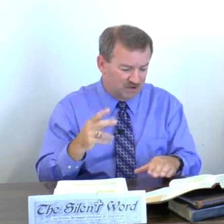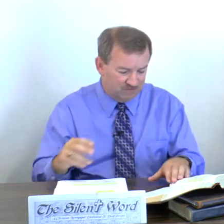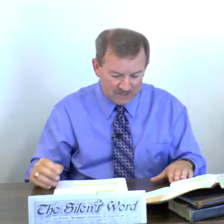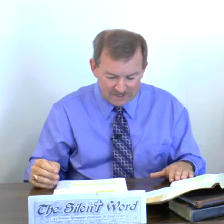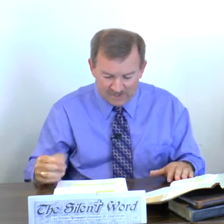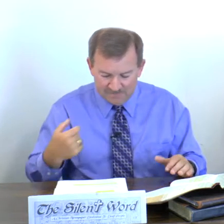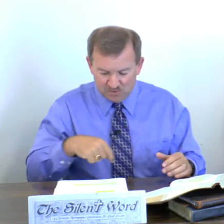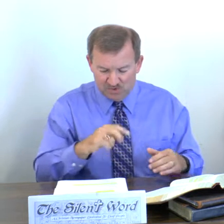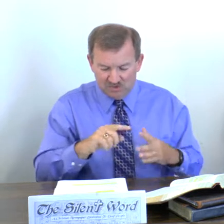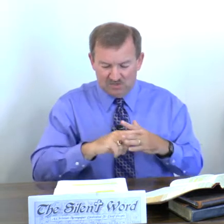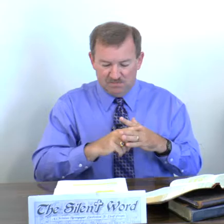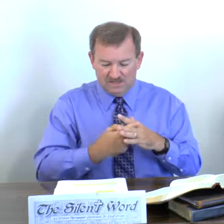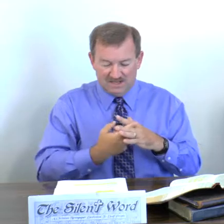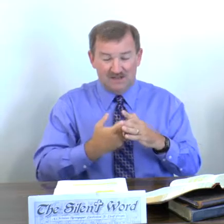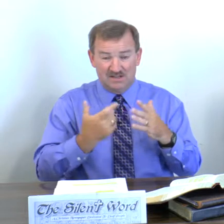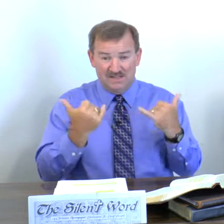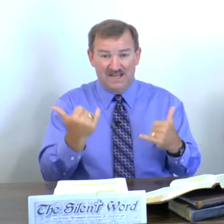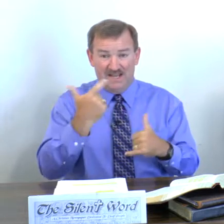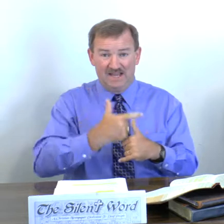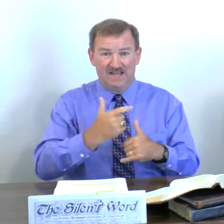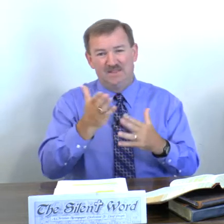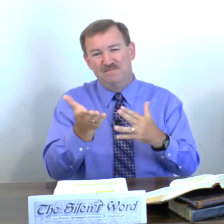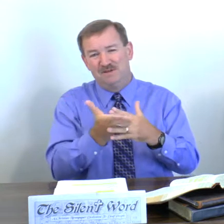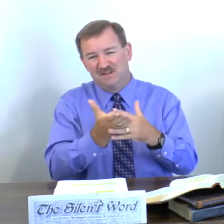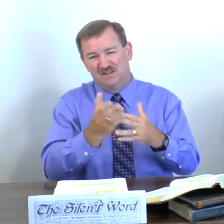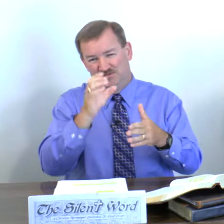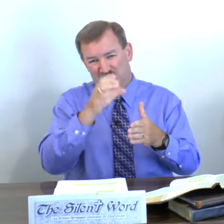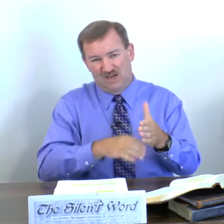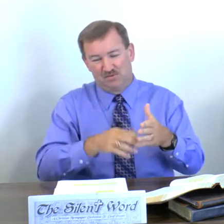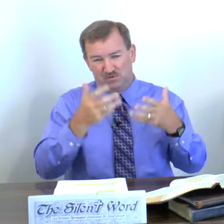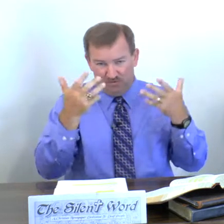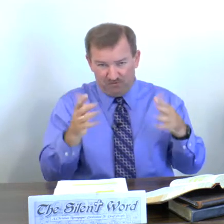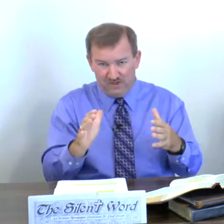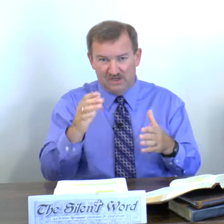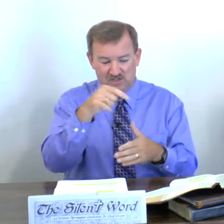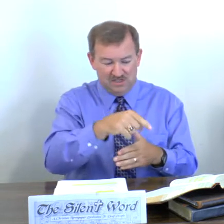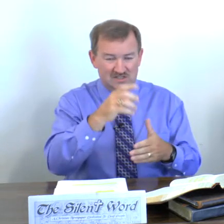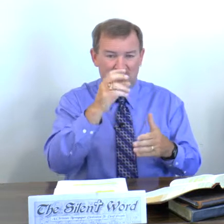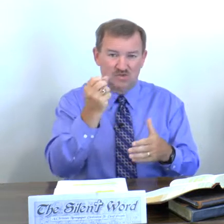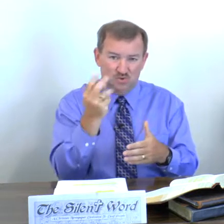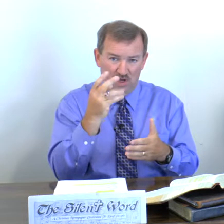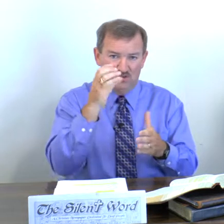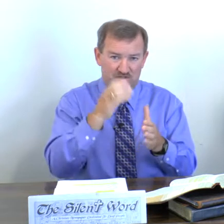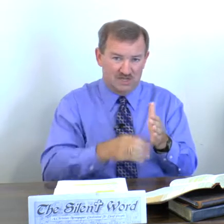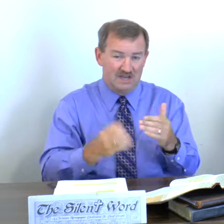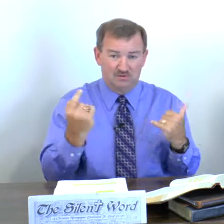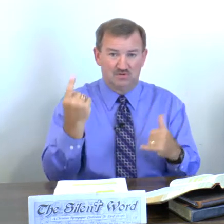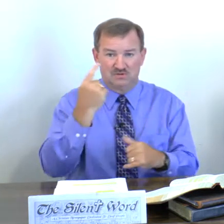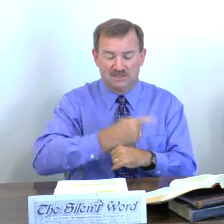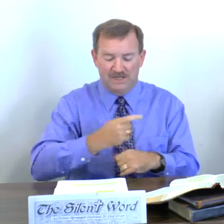12. We're going to begin today in the middle of the chapter, and we'll finish this 12th chapter today.